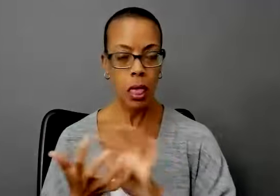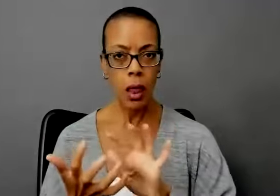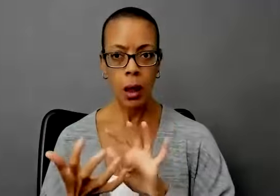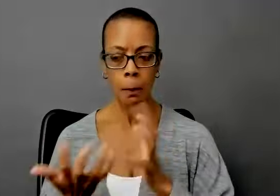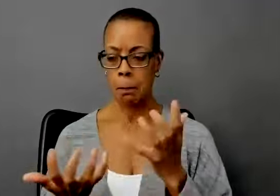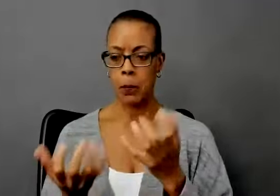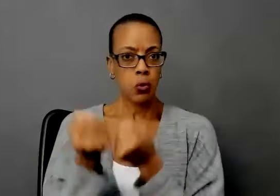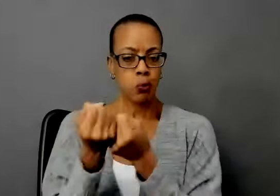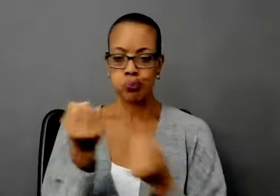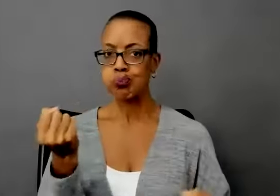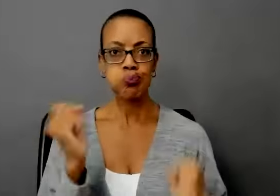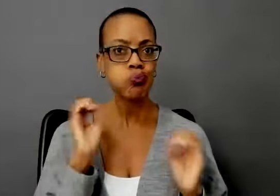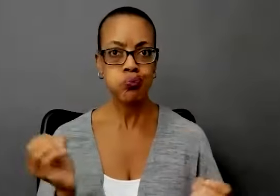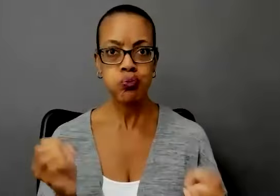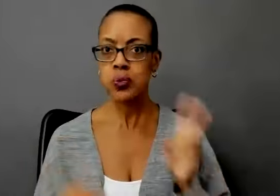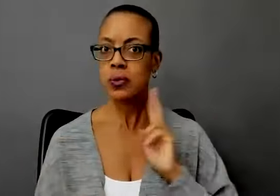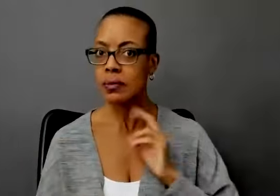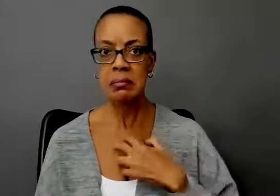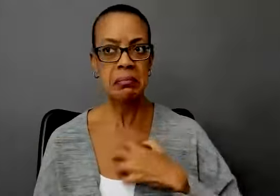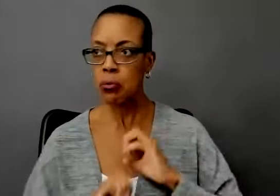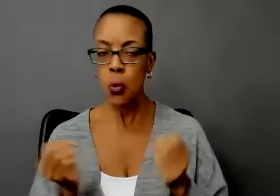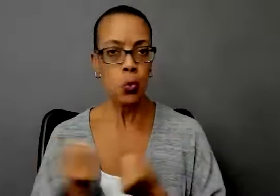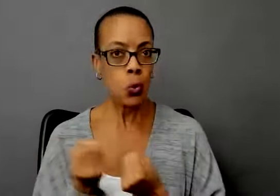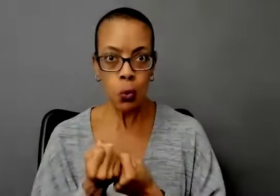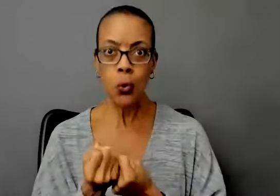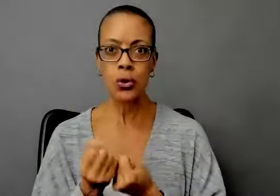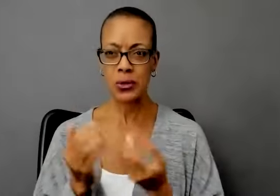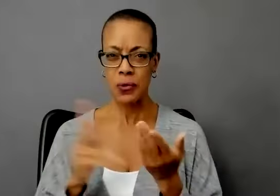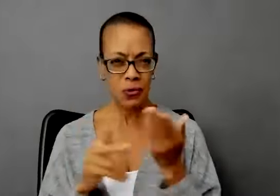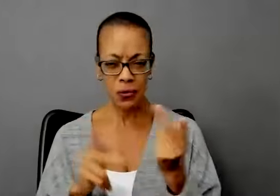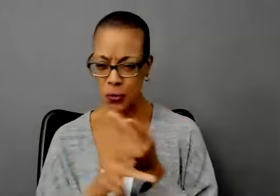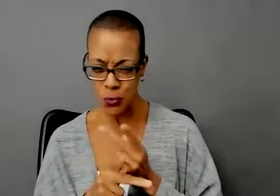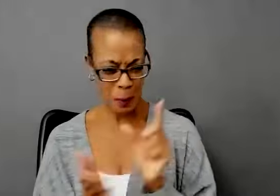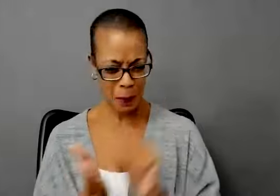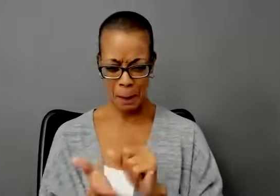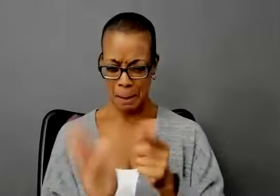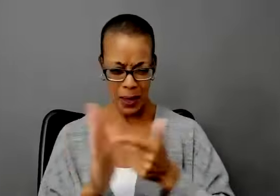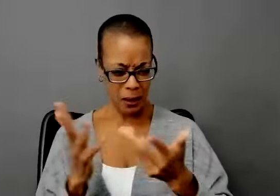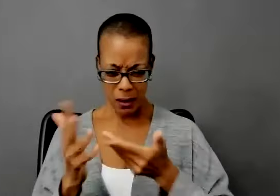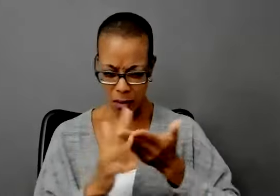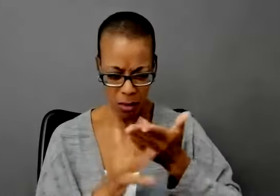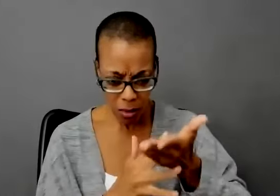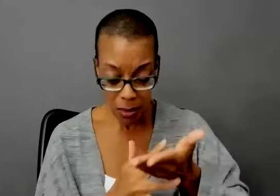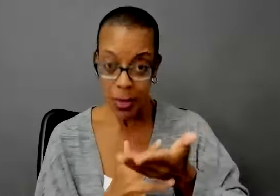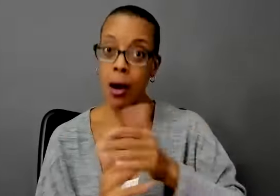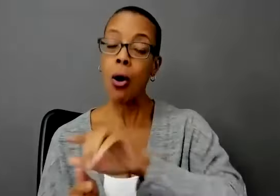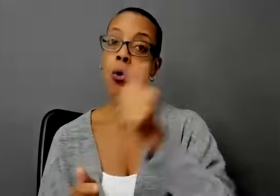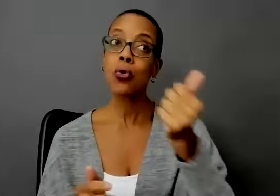supports for victims and complainants to navigate publication bans, and that many people were also likely being harmed